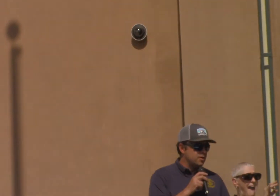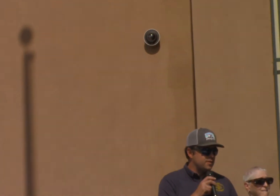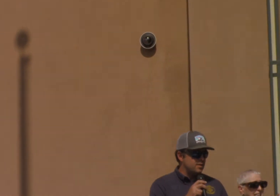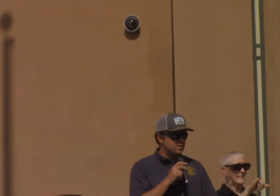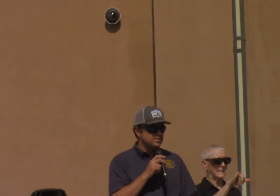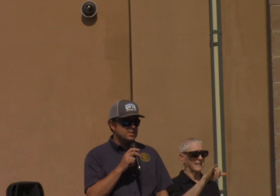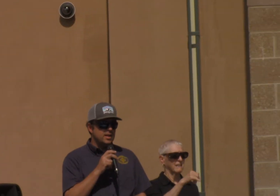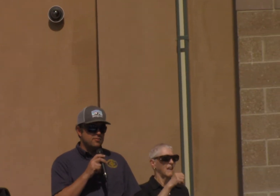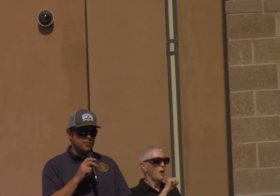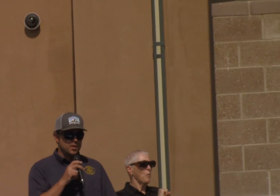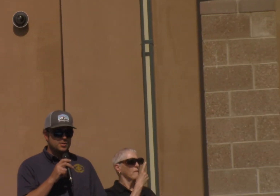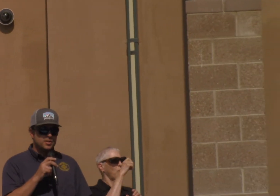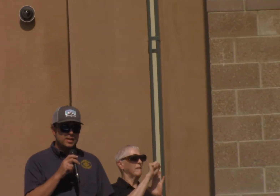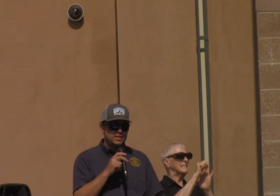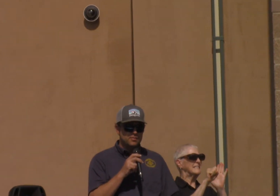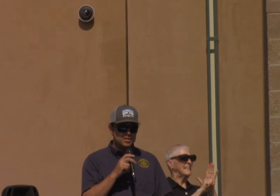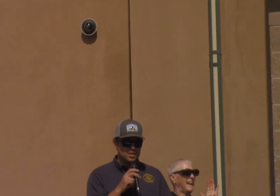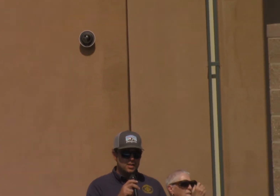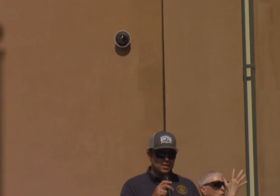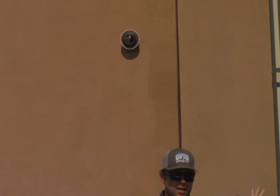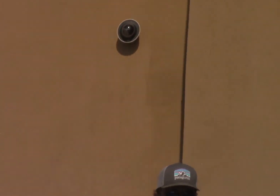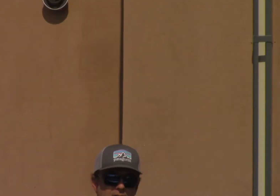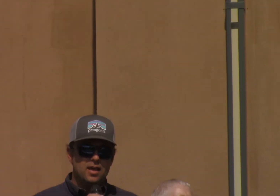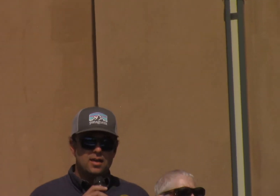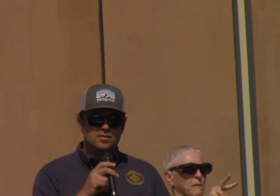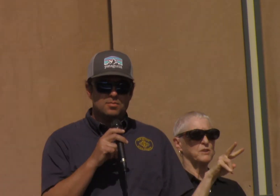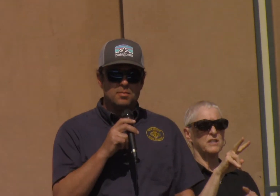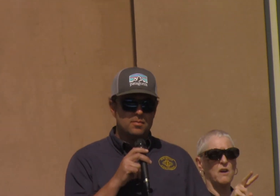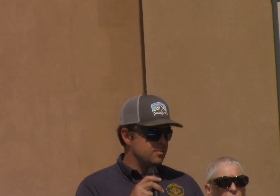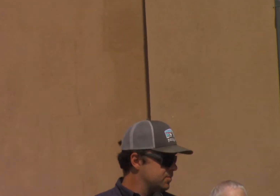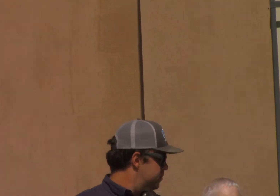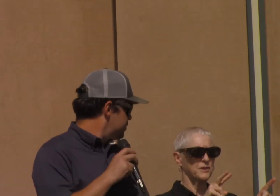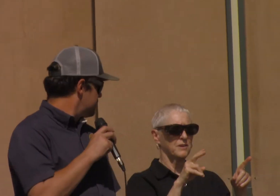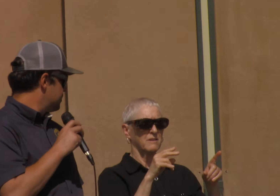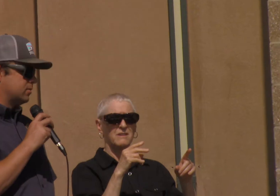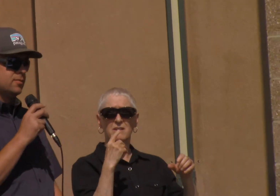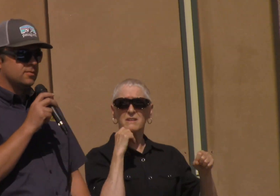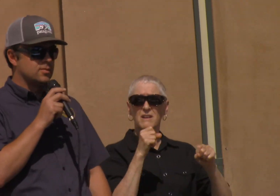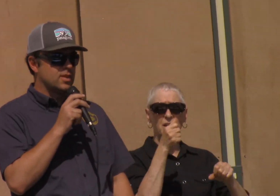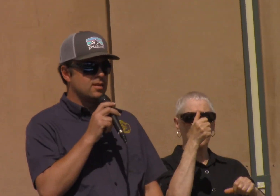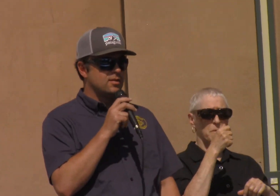I work for the State Forestry Division, and